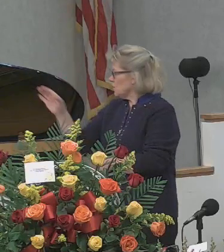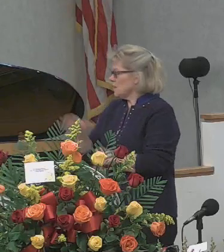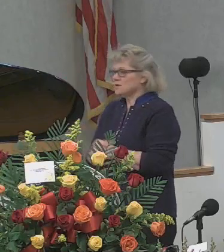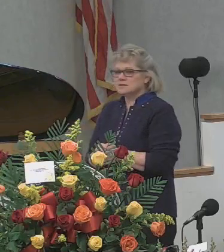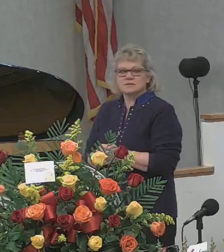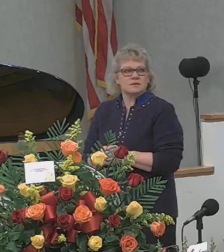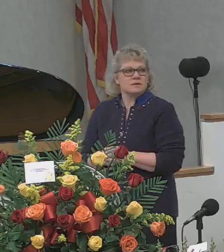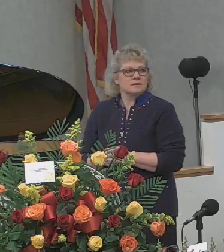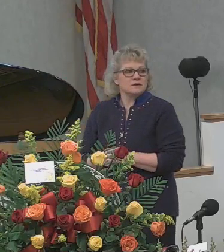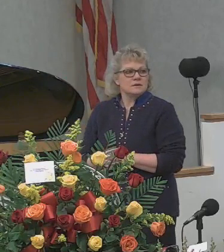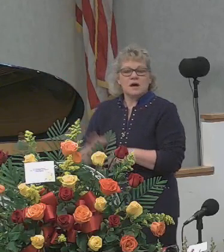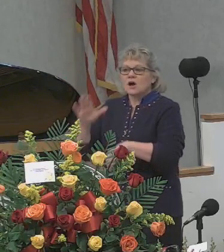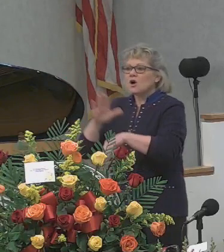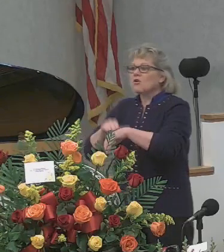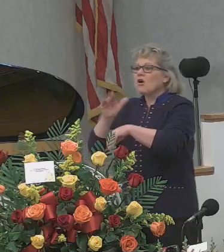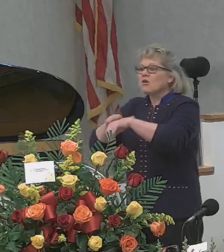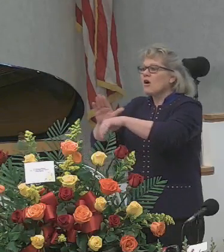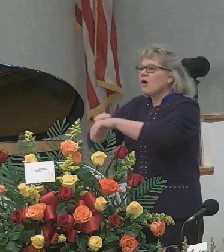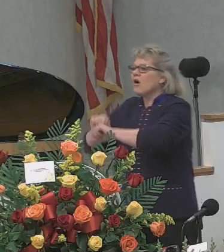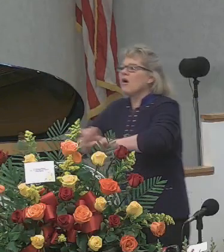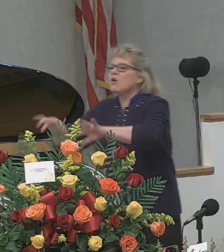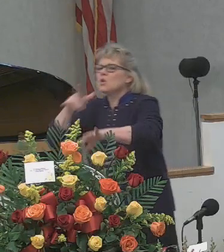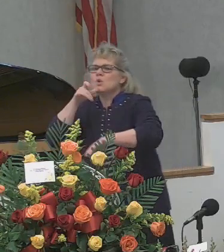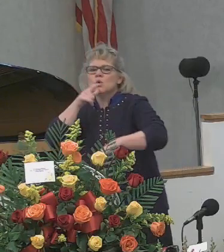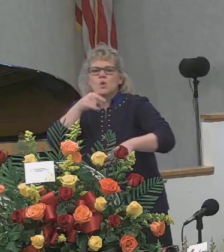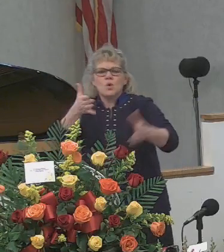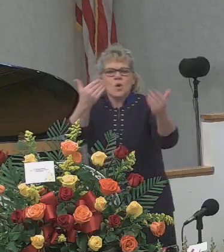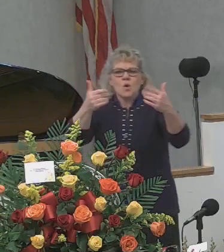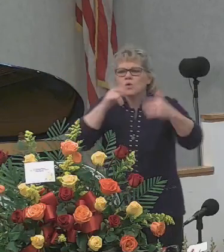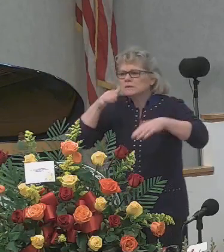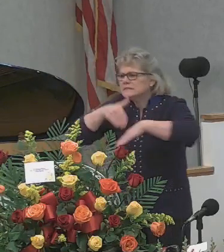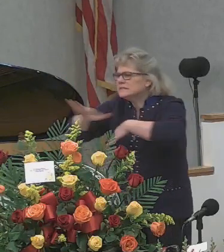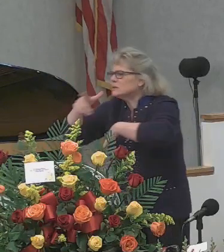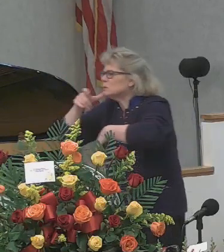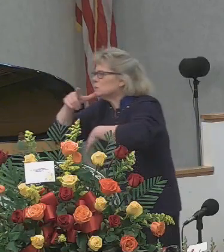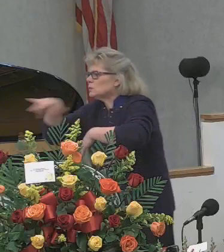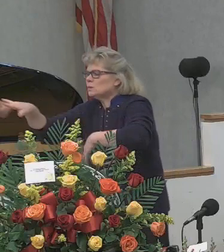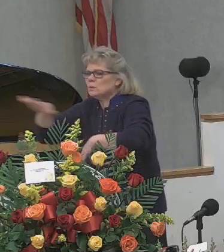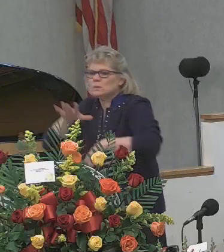A call went out across the land saying, who will go? Whom shall we send?